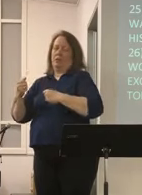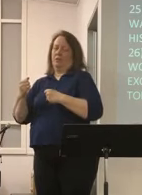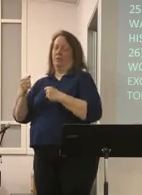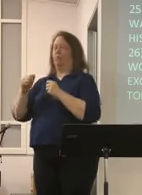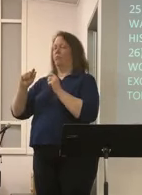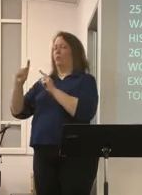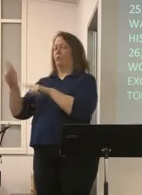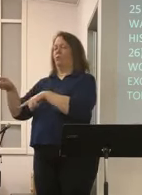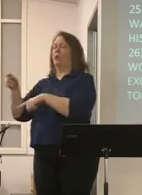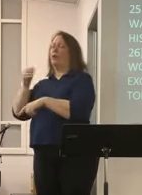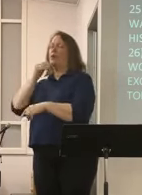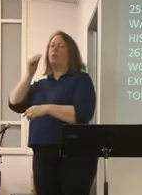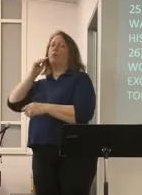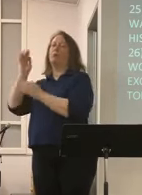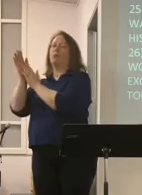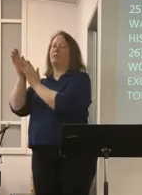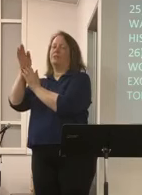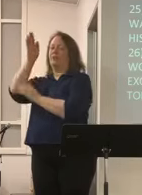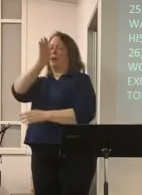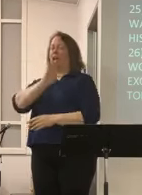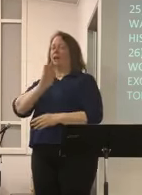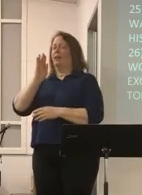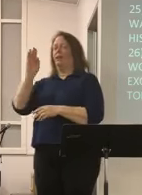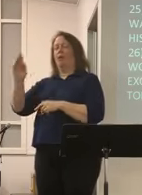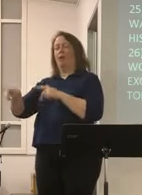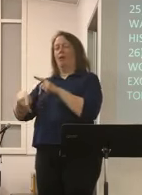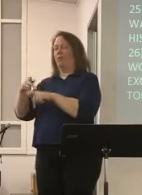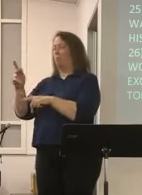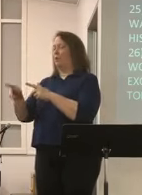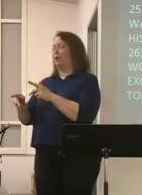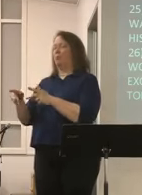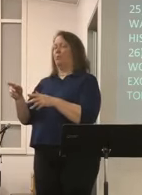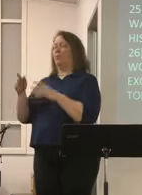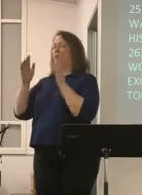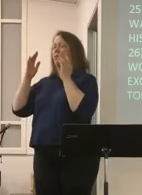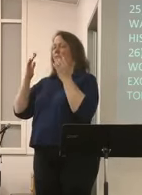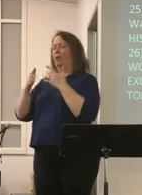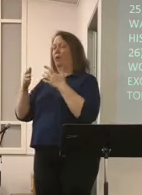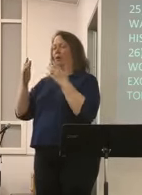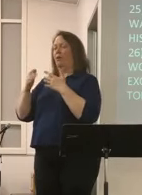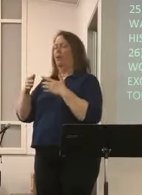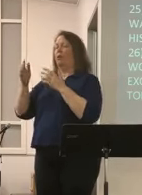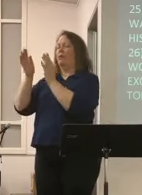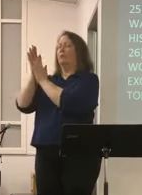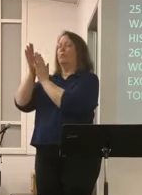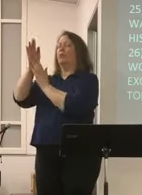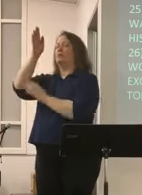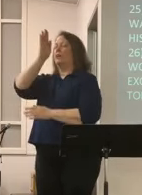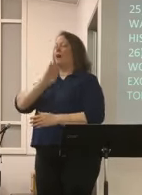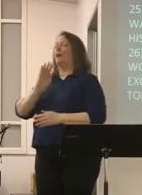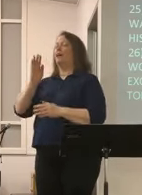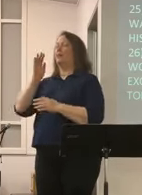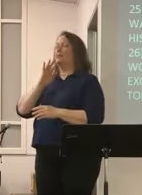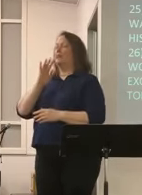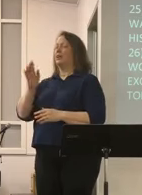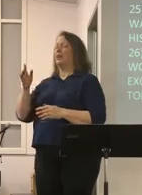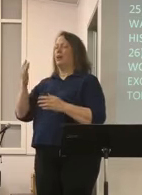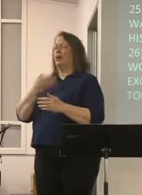God. And everyone was gripped with great wonder and awe, and they praised God, exclaiming, we have